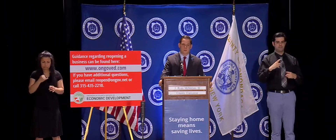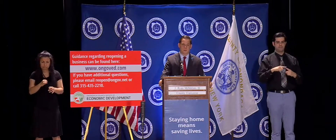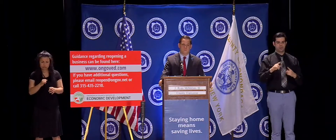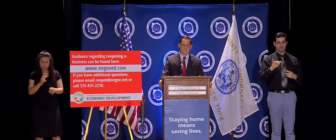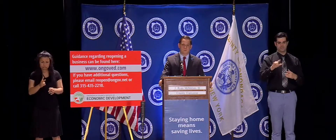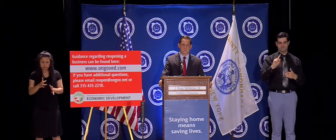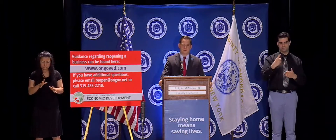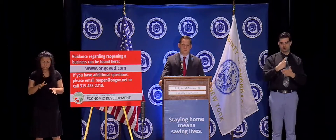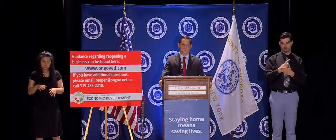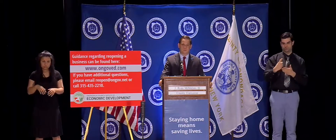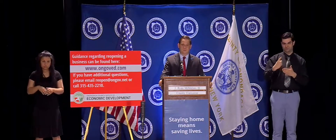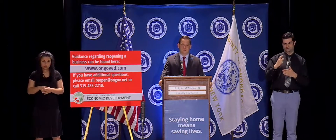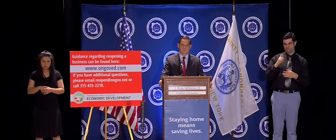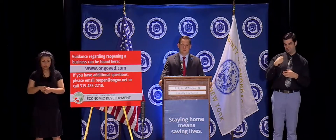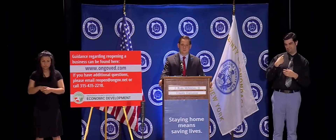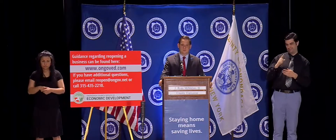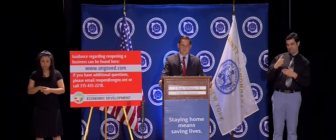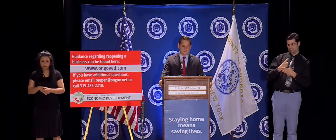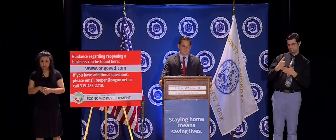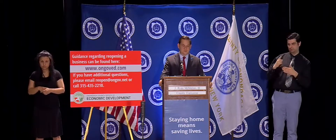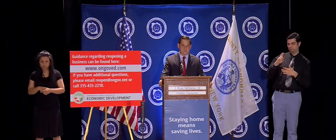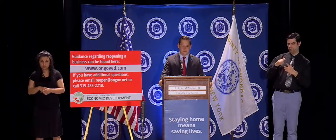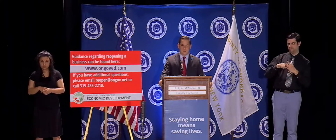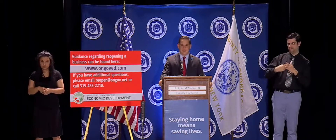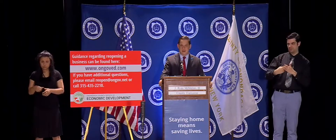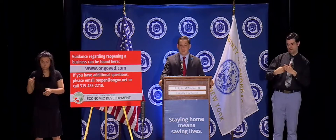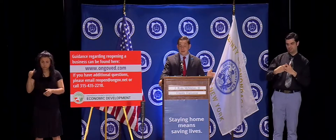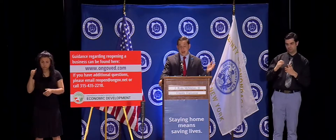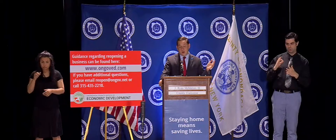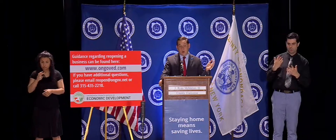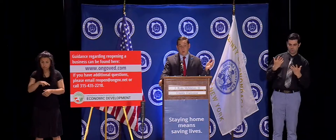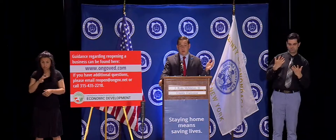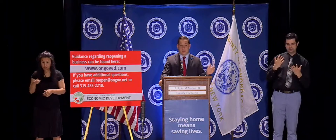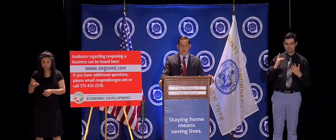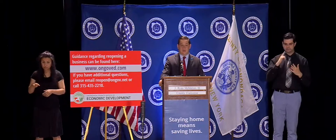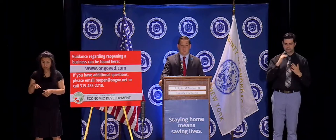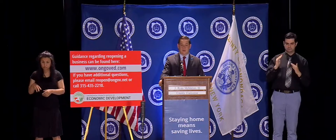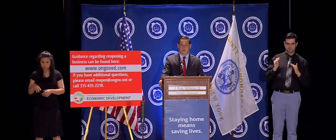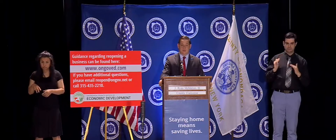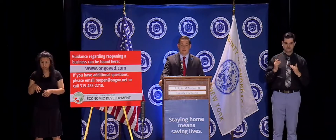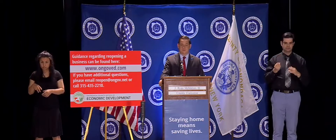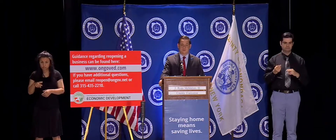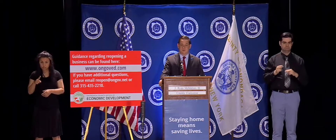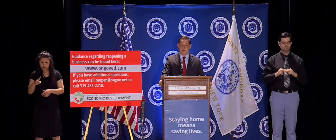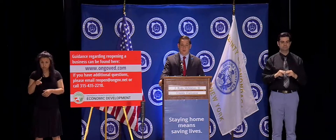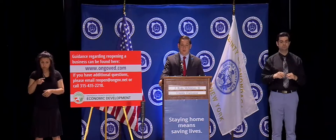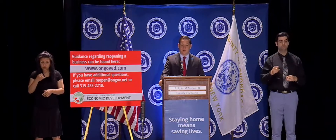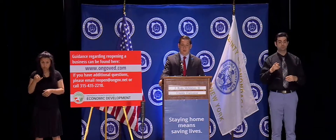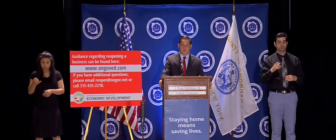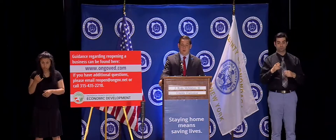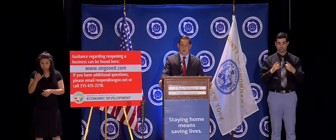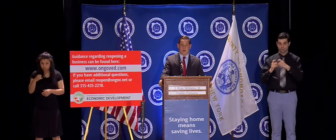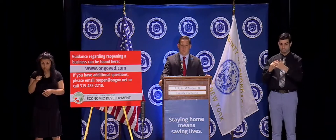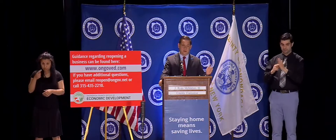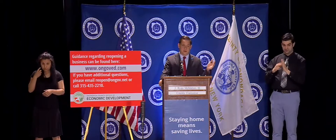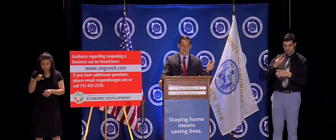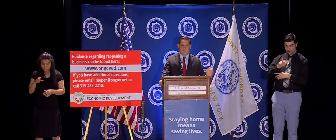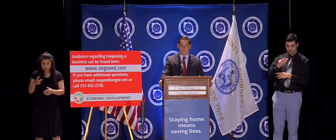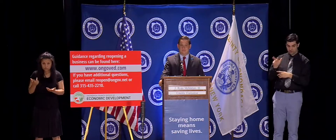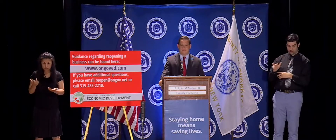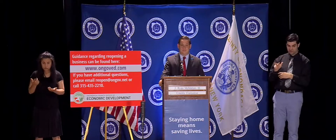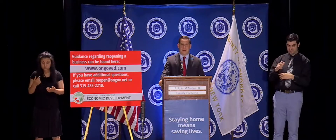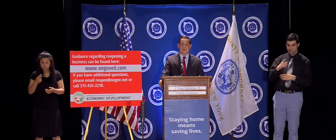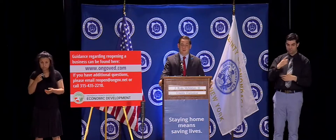So 33 could have just been one bad day. Yeah, or we could have another 33, 30, 40 tomorrow. We